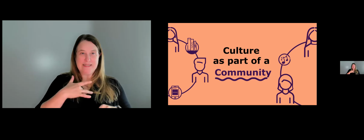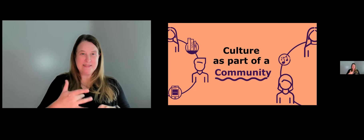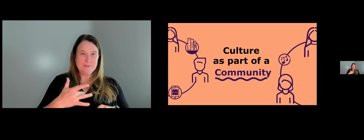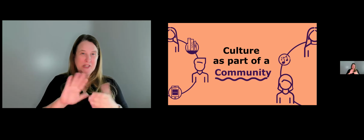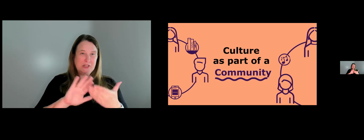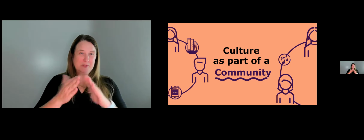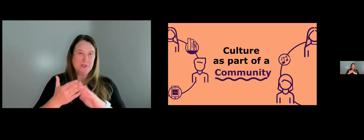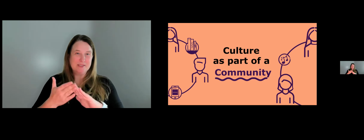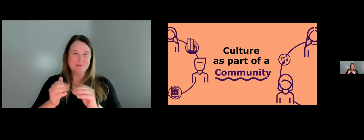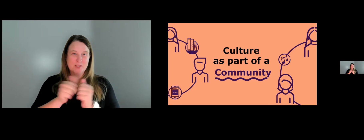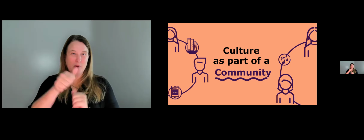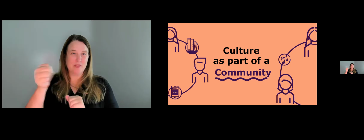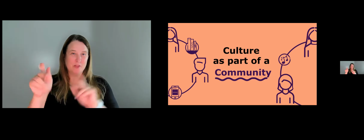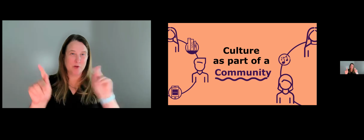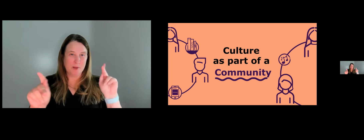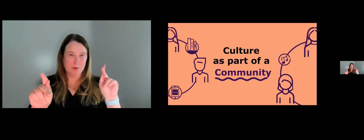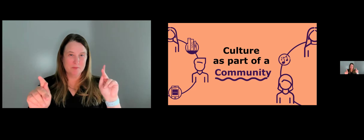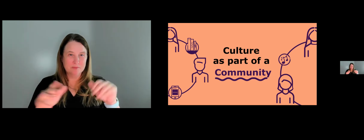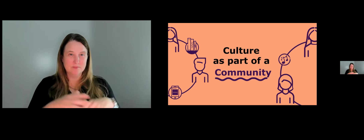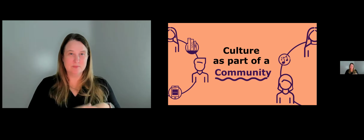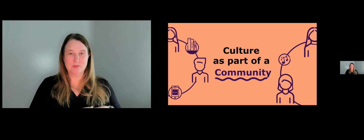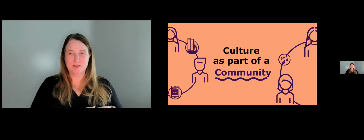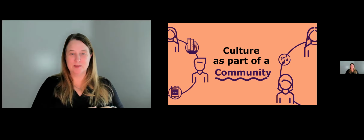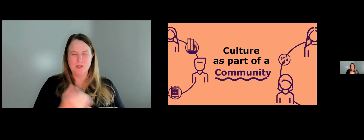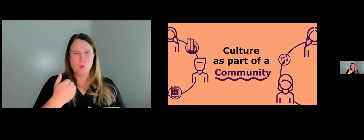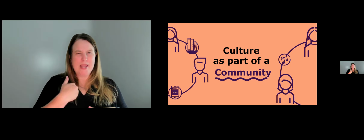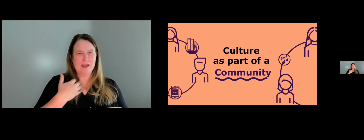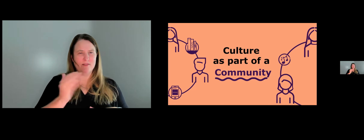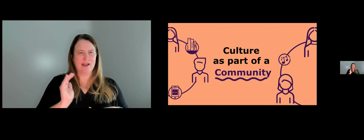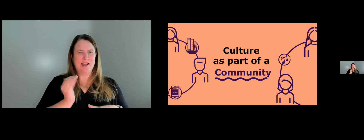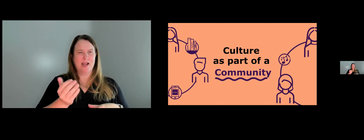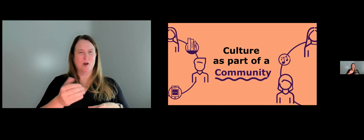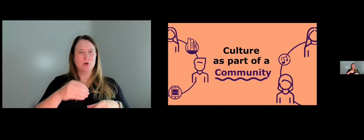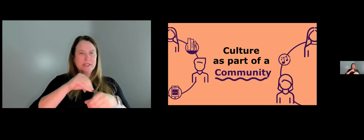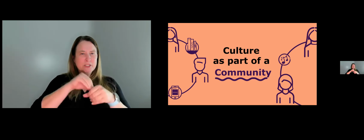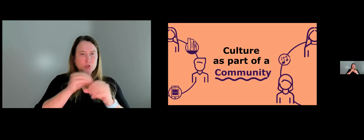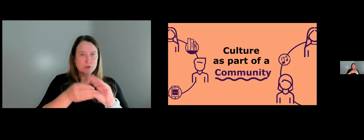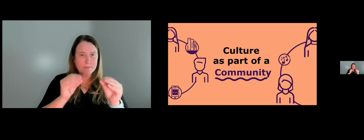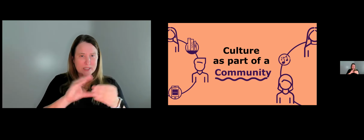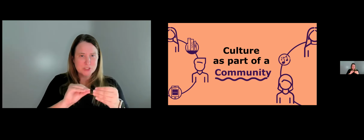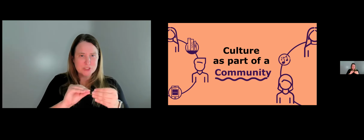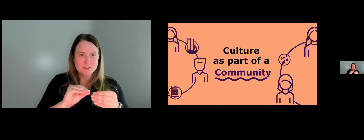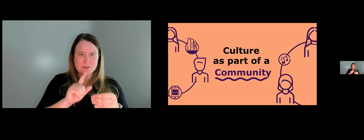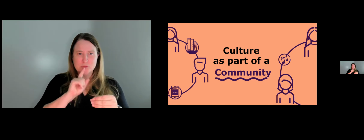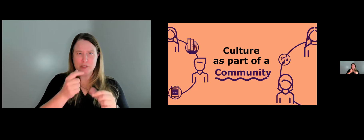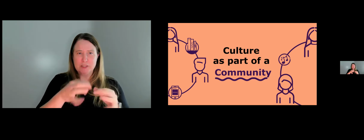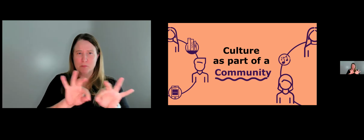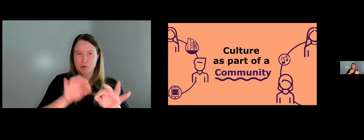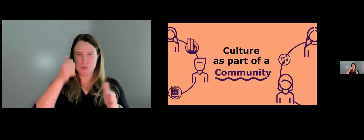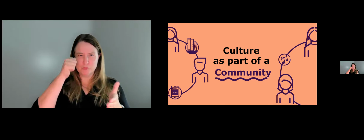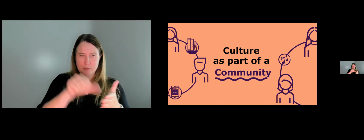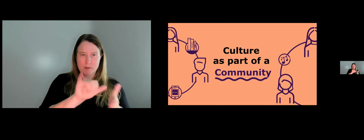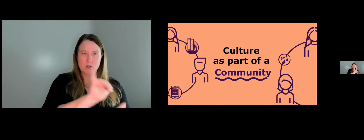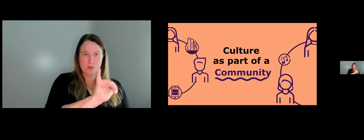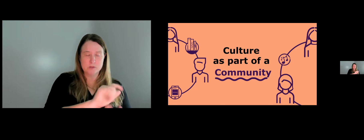So that language use is generally within a community, it's with other people. So we have